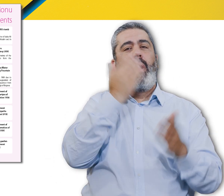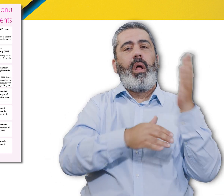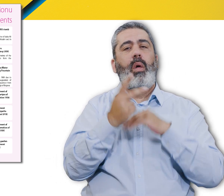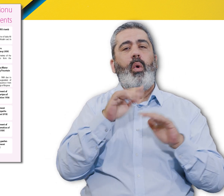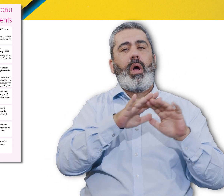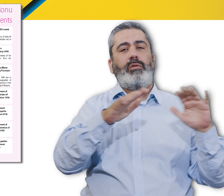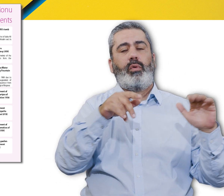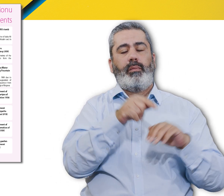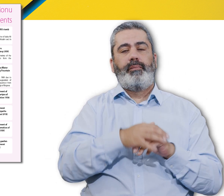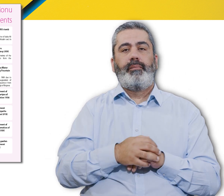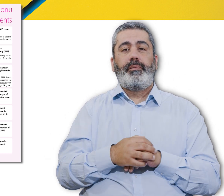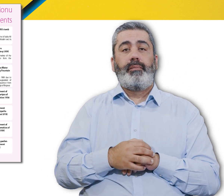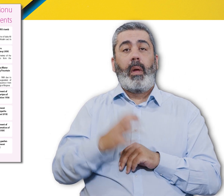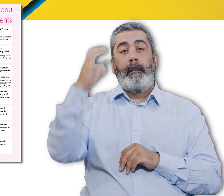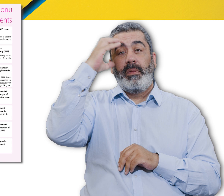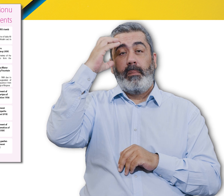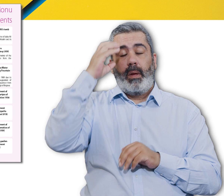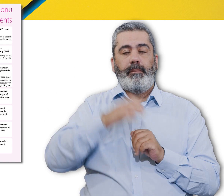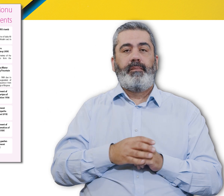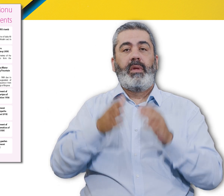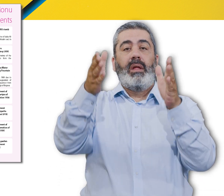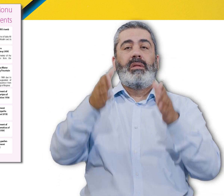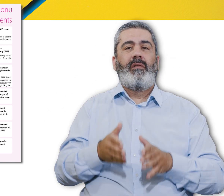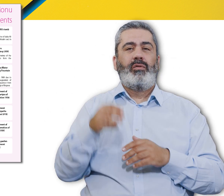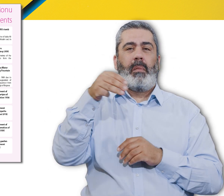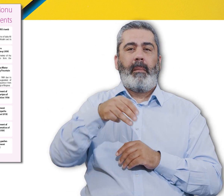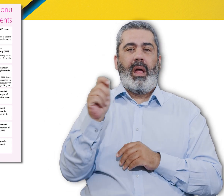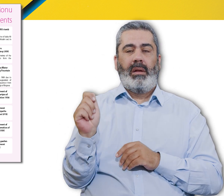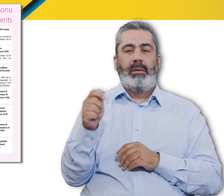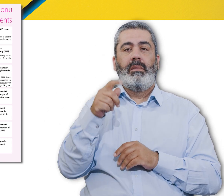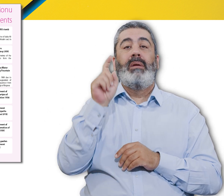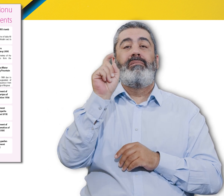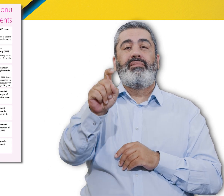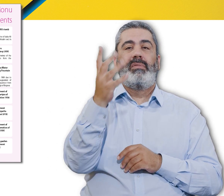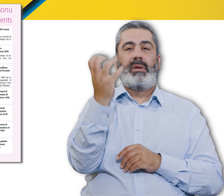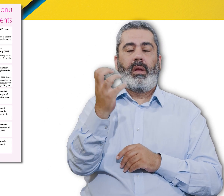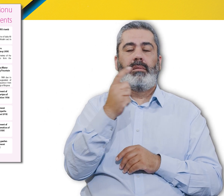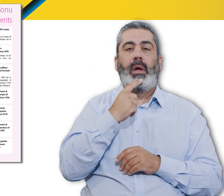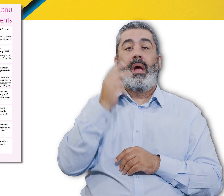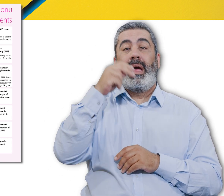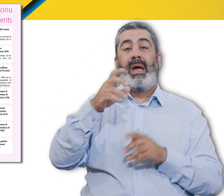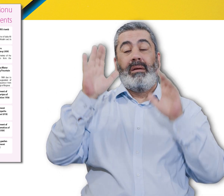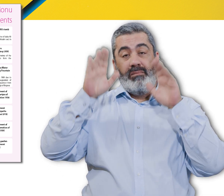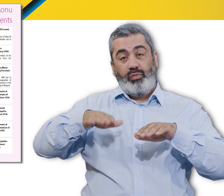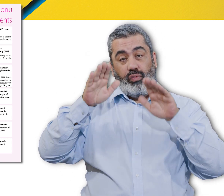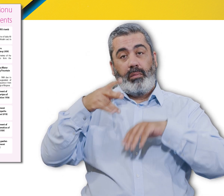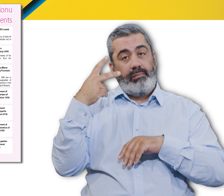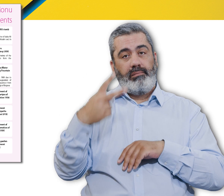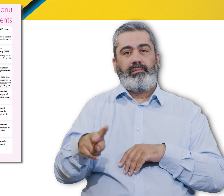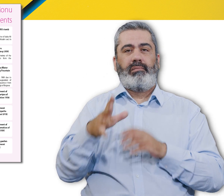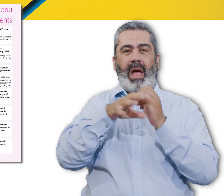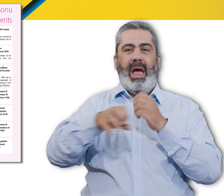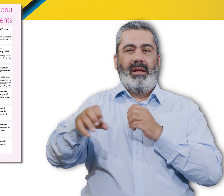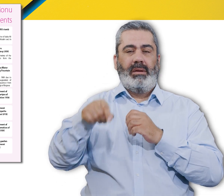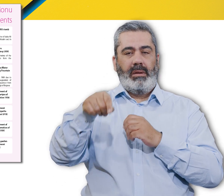Muslim sect in Burait. Martyrs Cemetery, number 39. The cemetery of the partisans from the